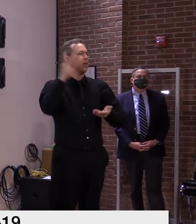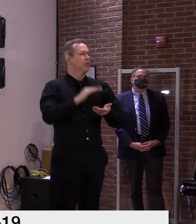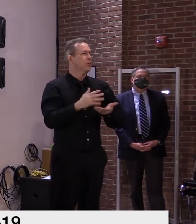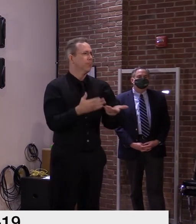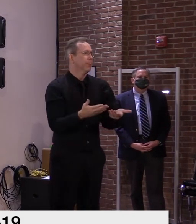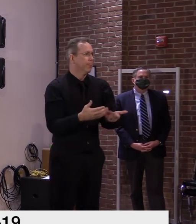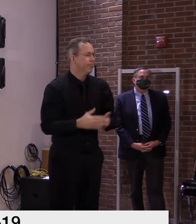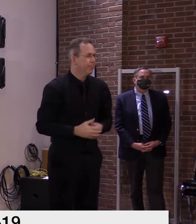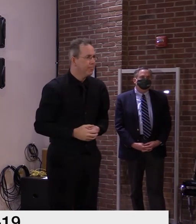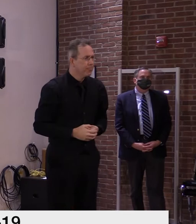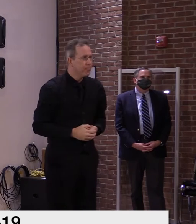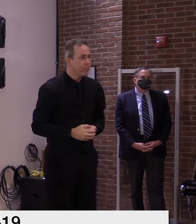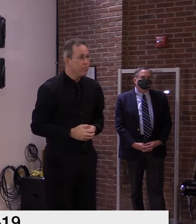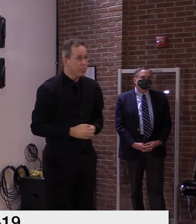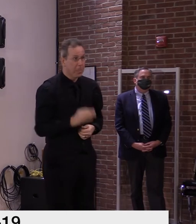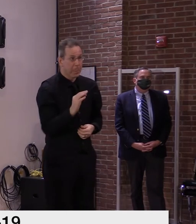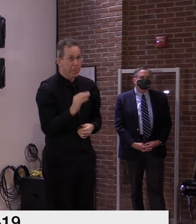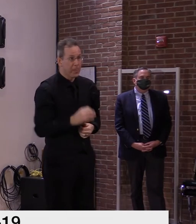thank you. Devin, Local 22.